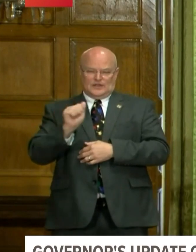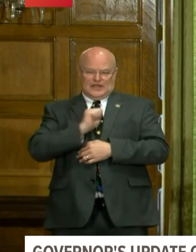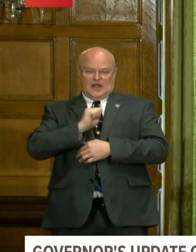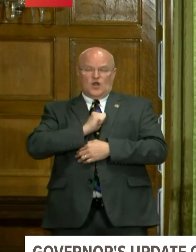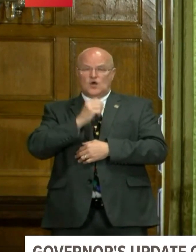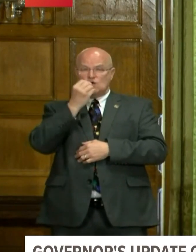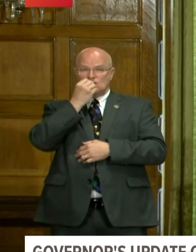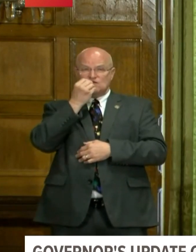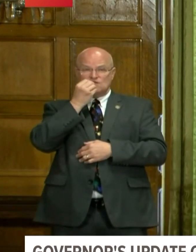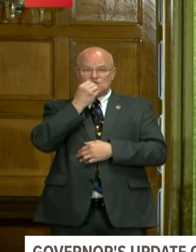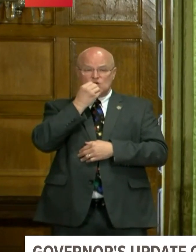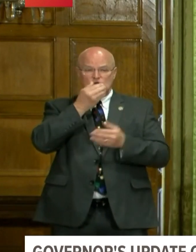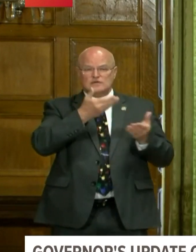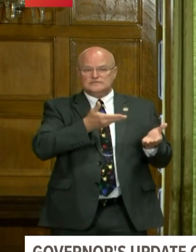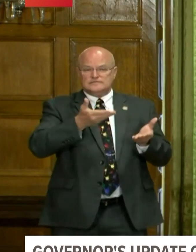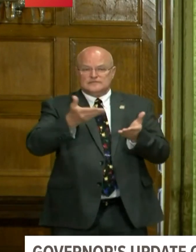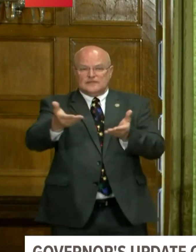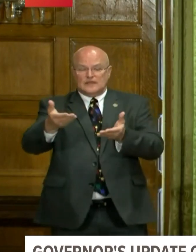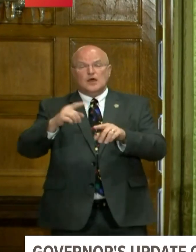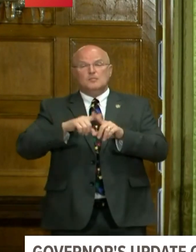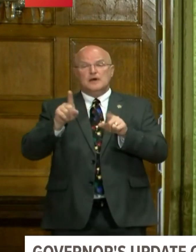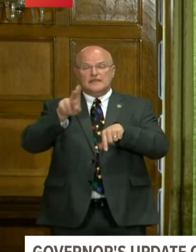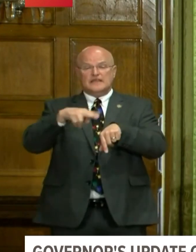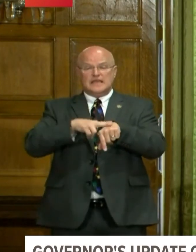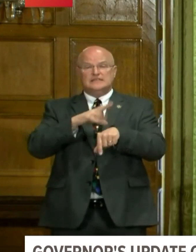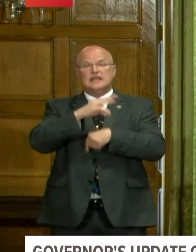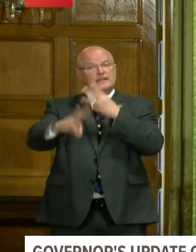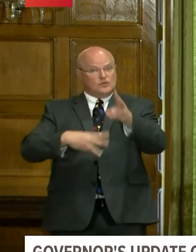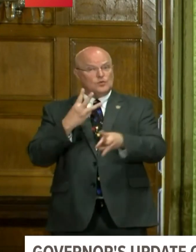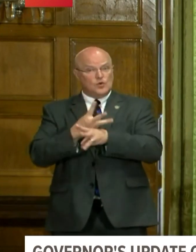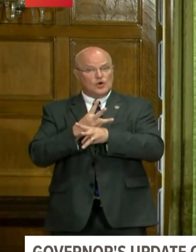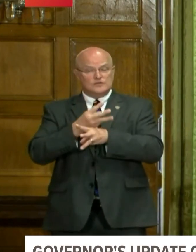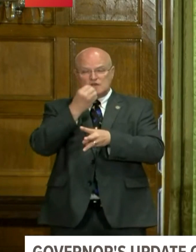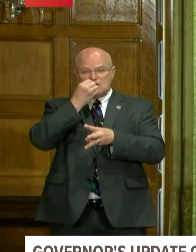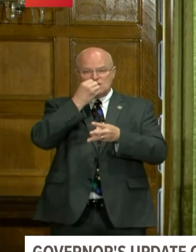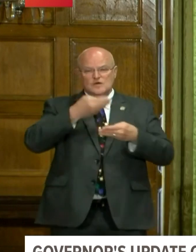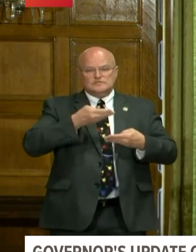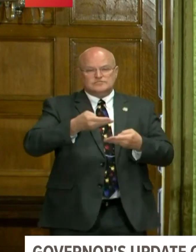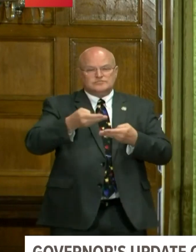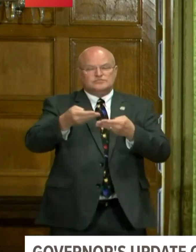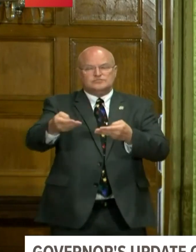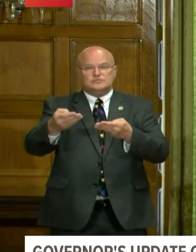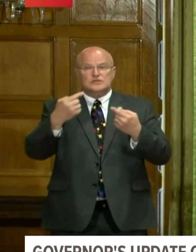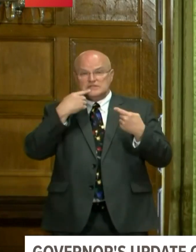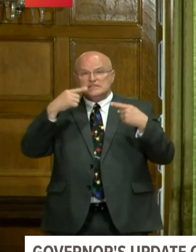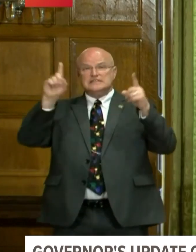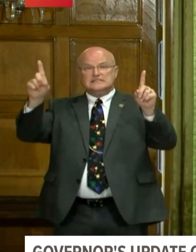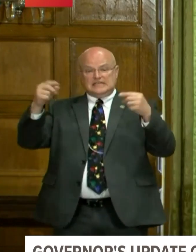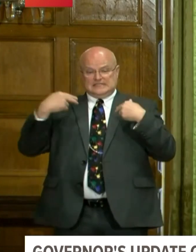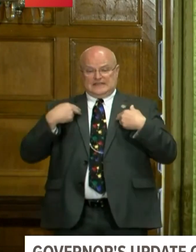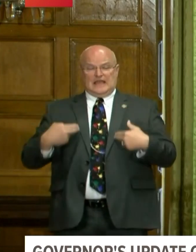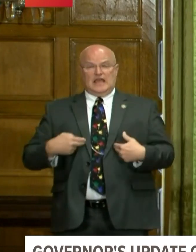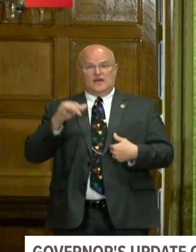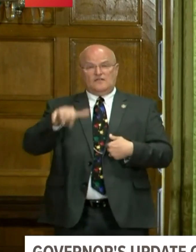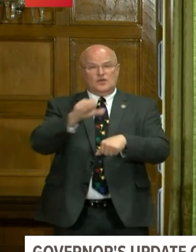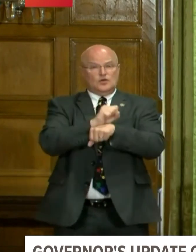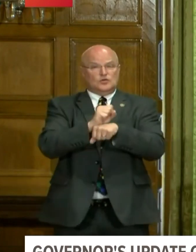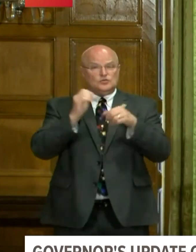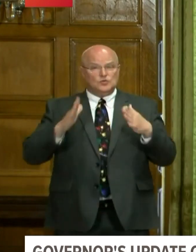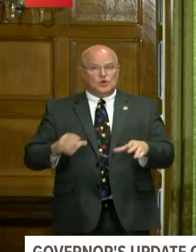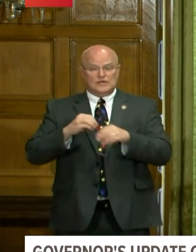own food chain, but the nation and the world's food chain. And so the success and the health of those workers